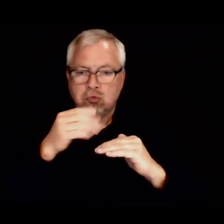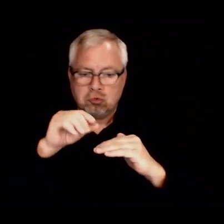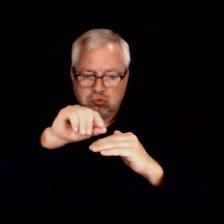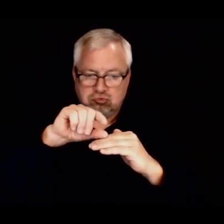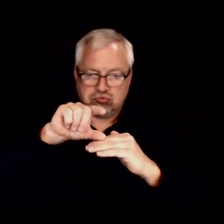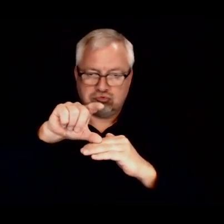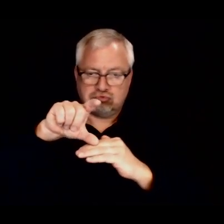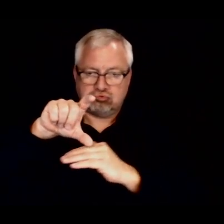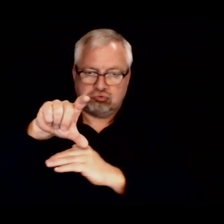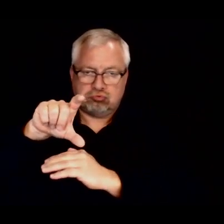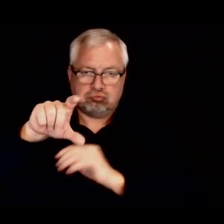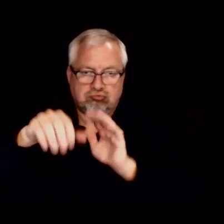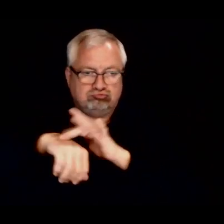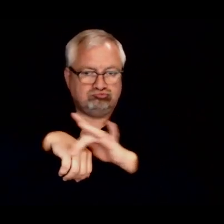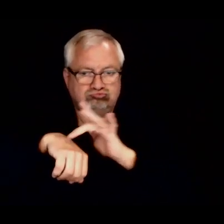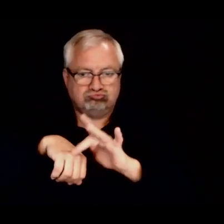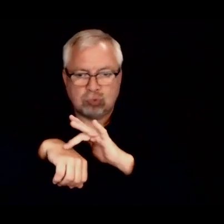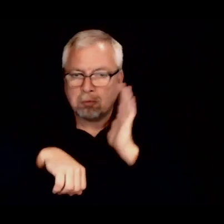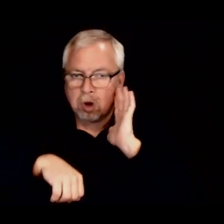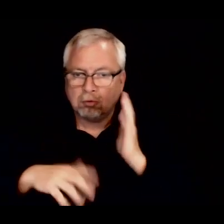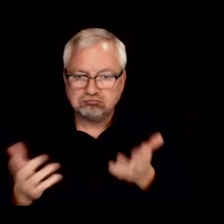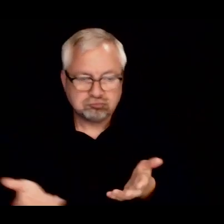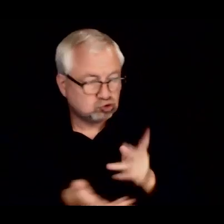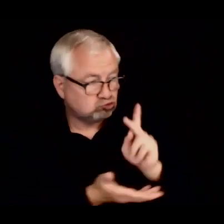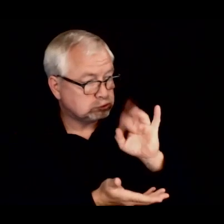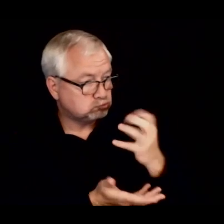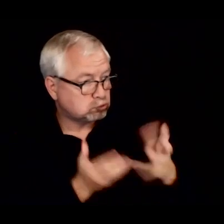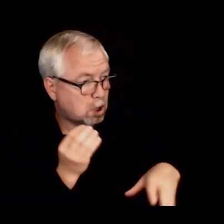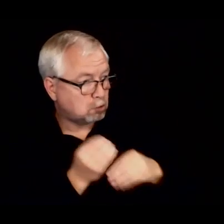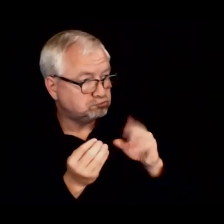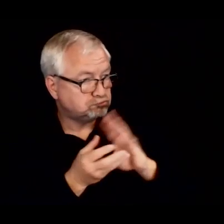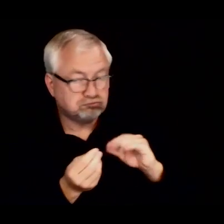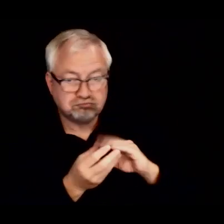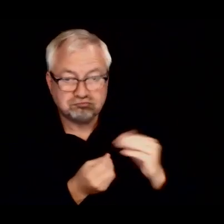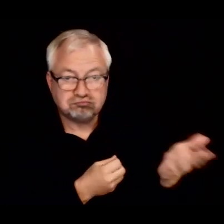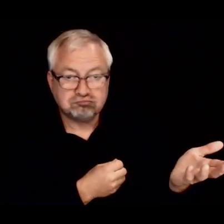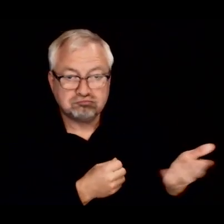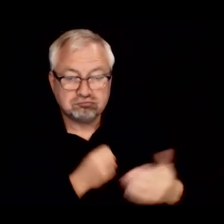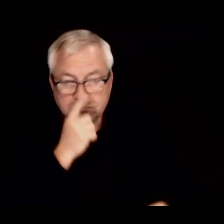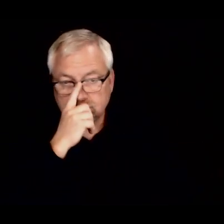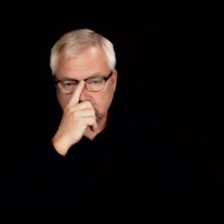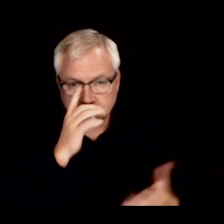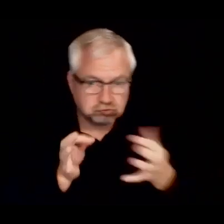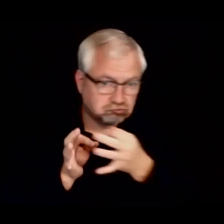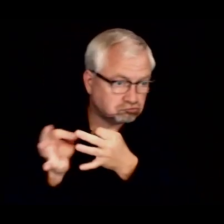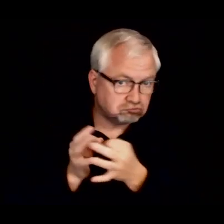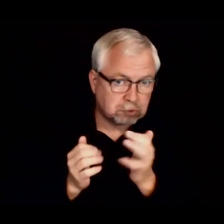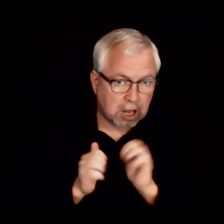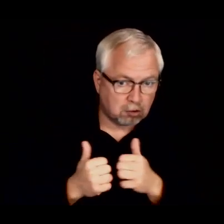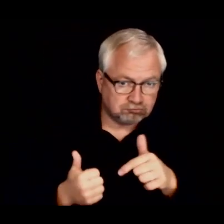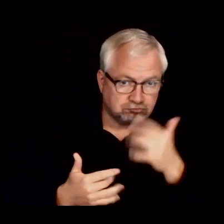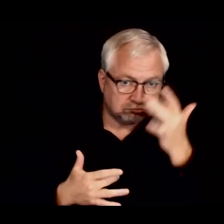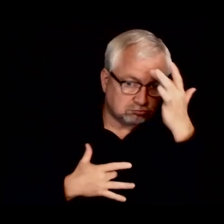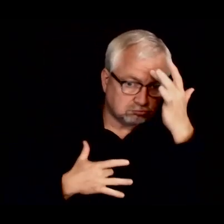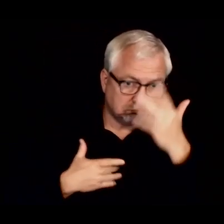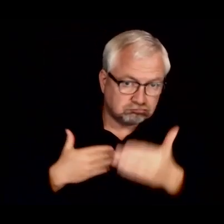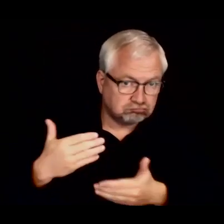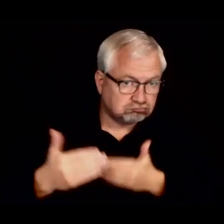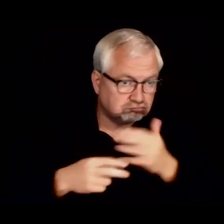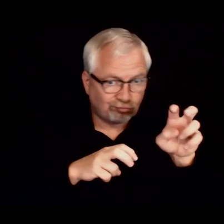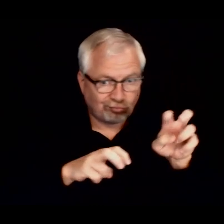And Chris, is there anything you'd like to add about kind of the progression of the disease in individuals that leads to